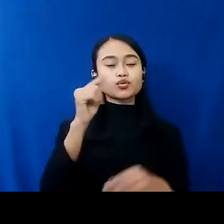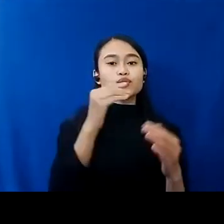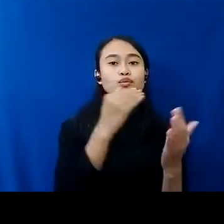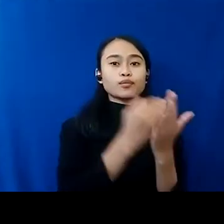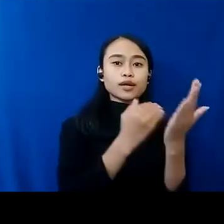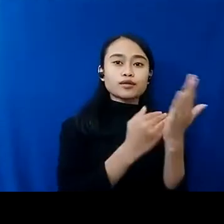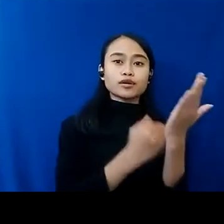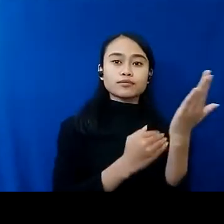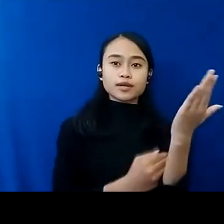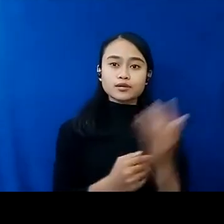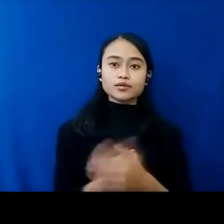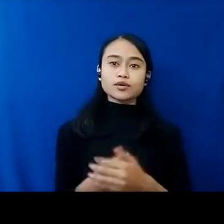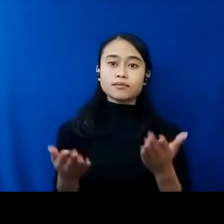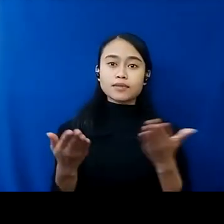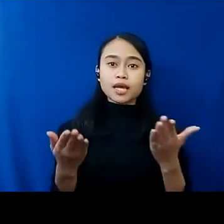Other Thing